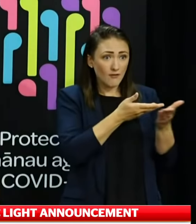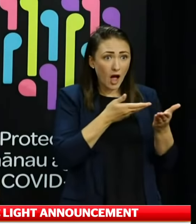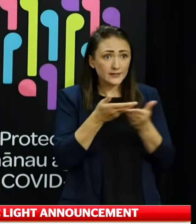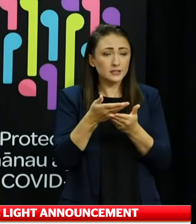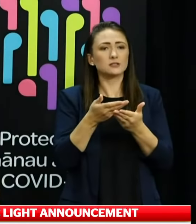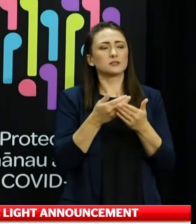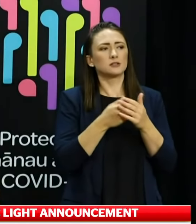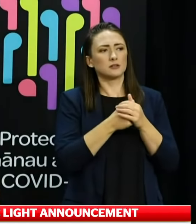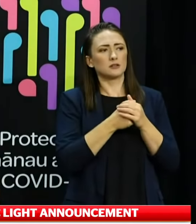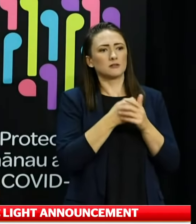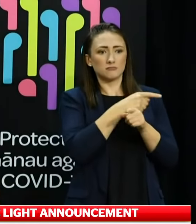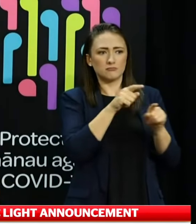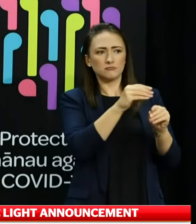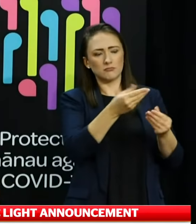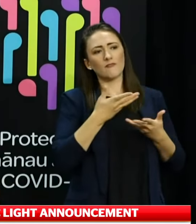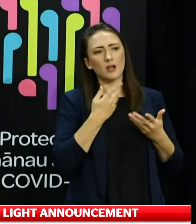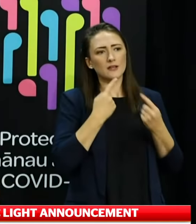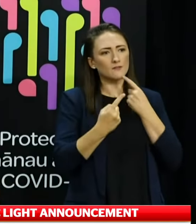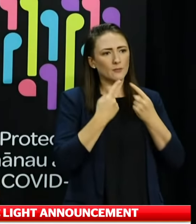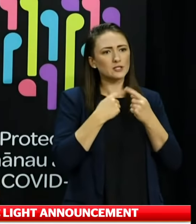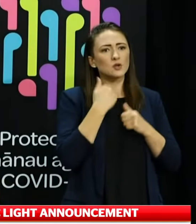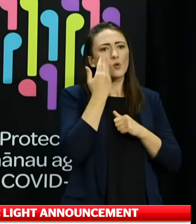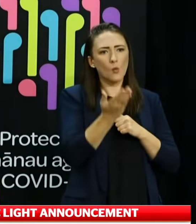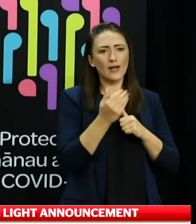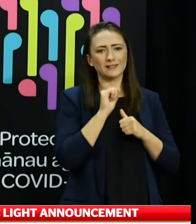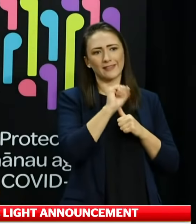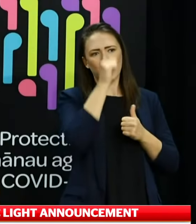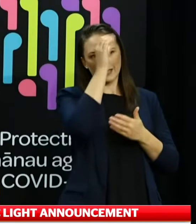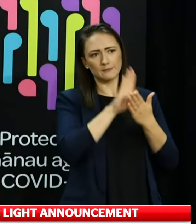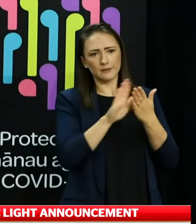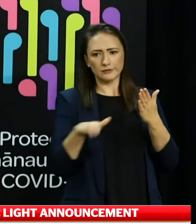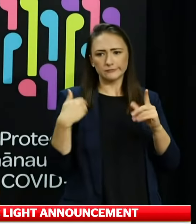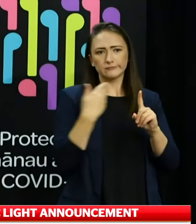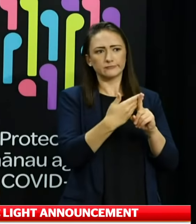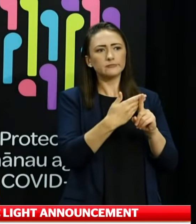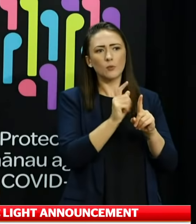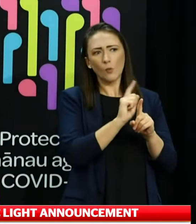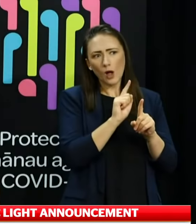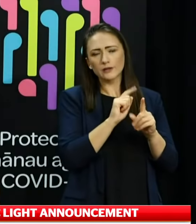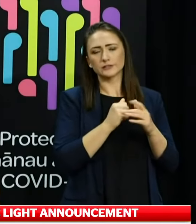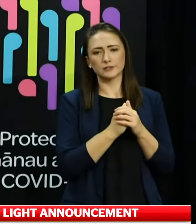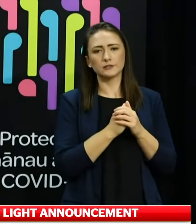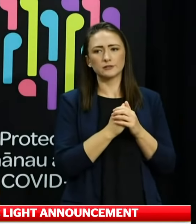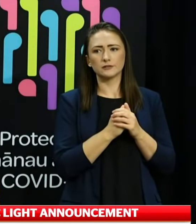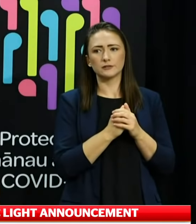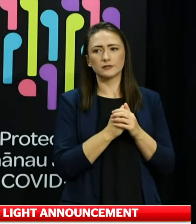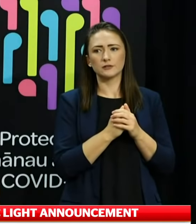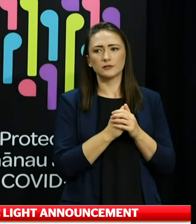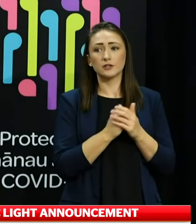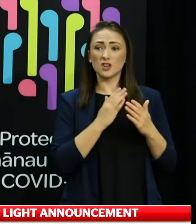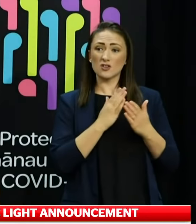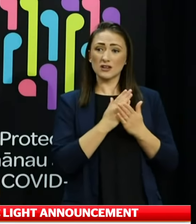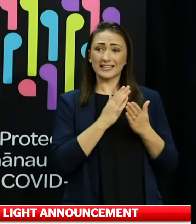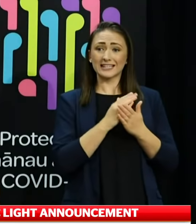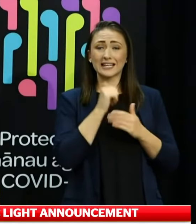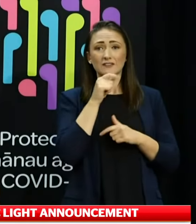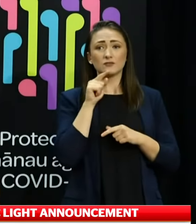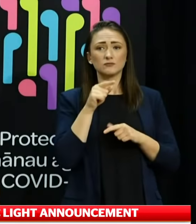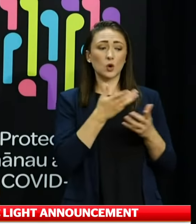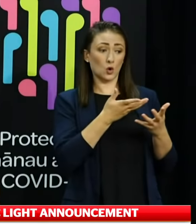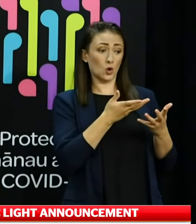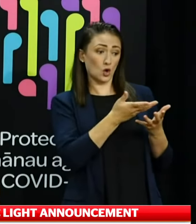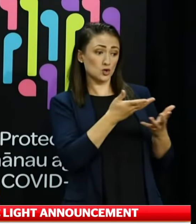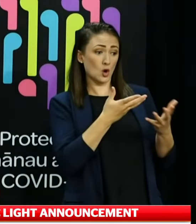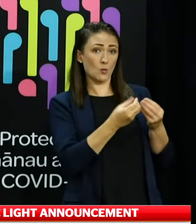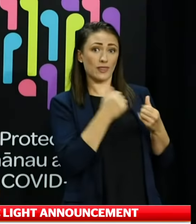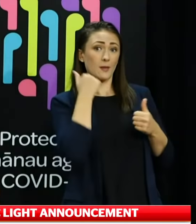are experiencing the outbreak. So in terms of the question of consultation,